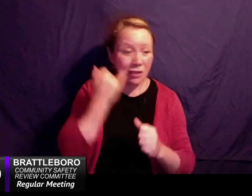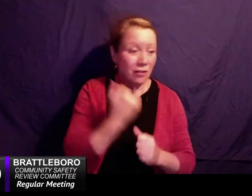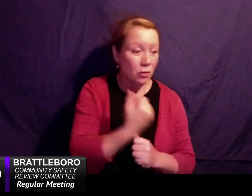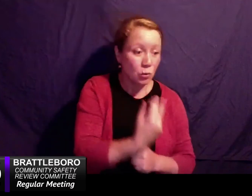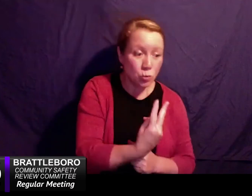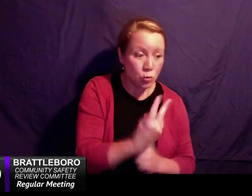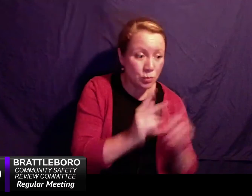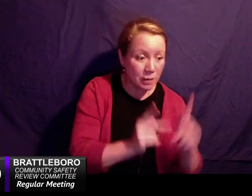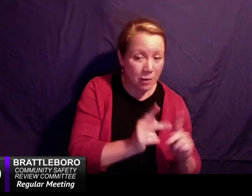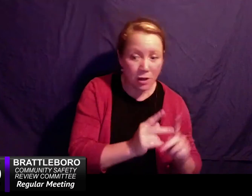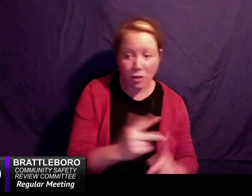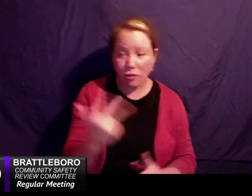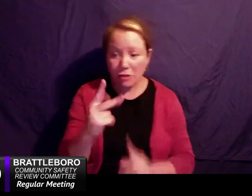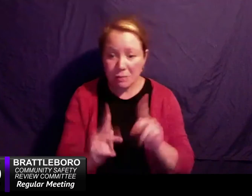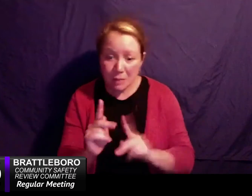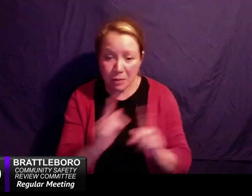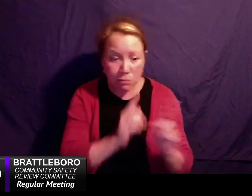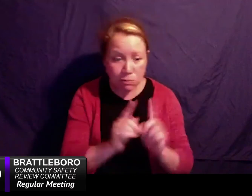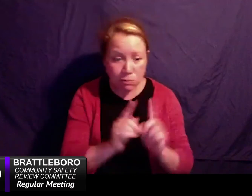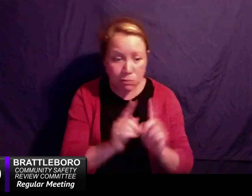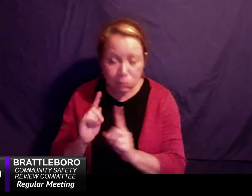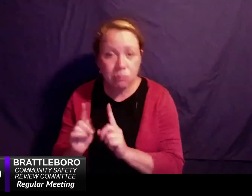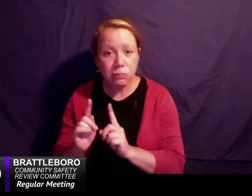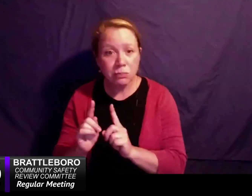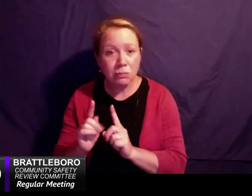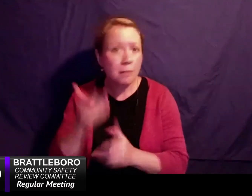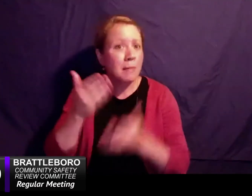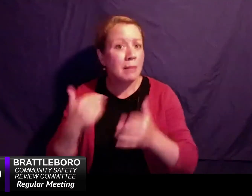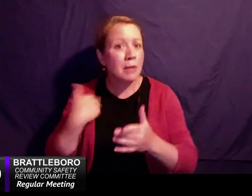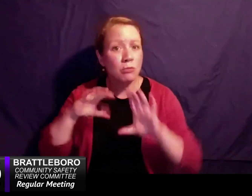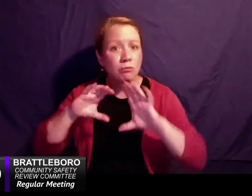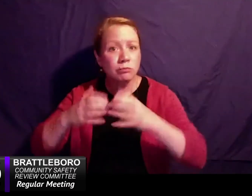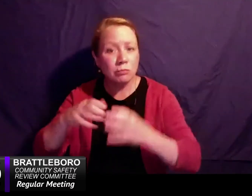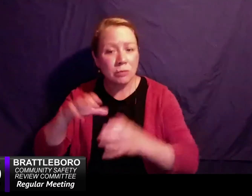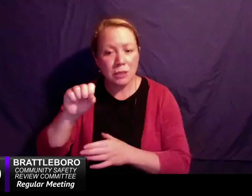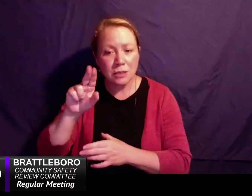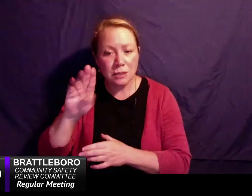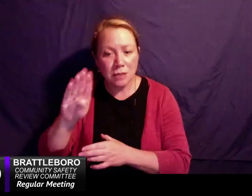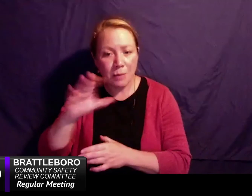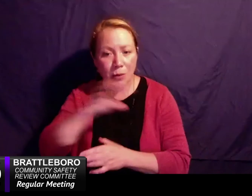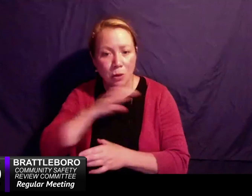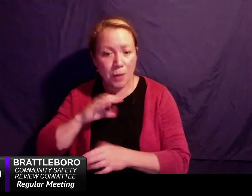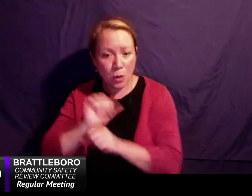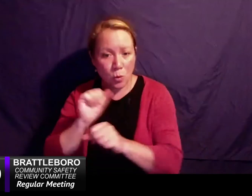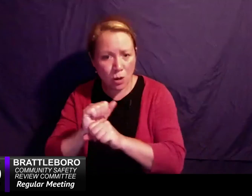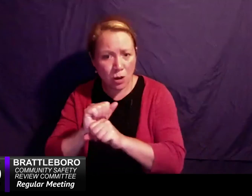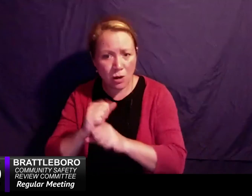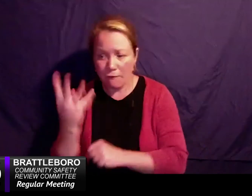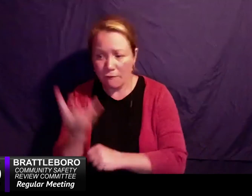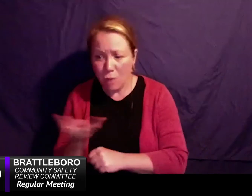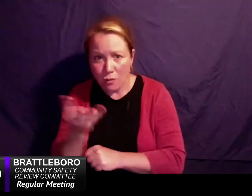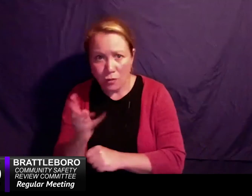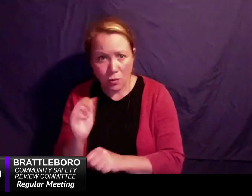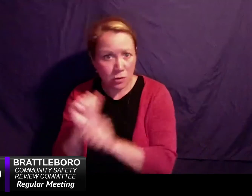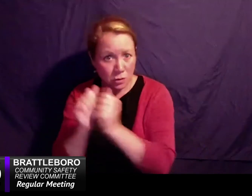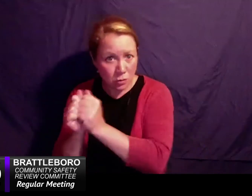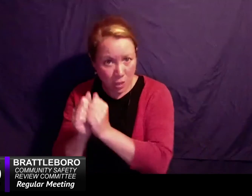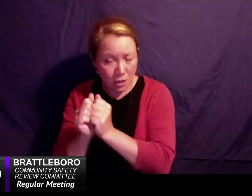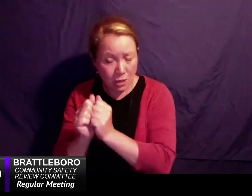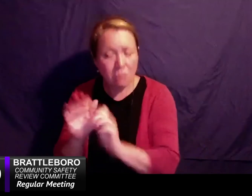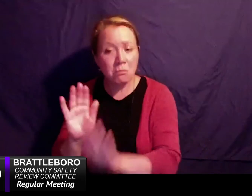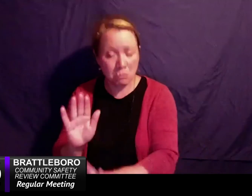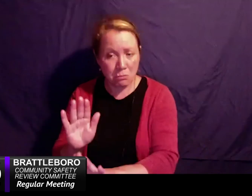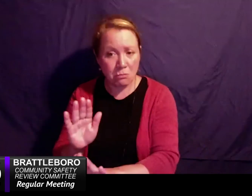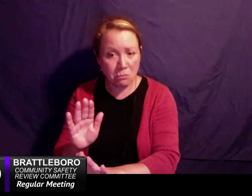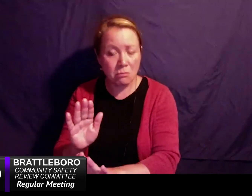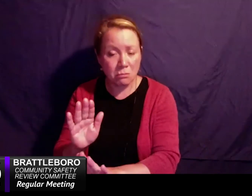3, perhaps some subcommittee work of 4 of you at a time working together, it's going to be important that communications